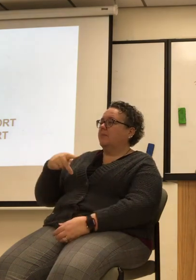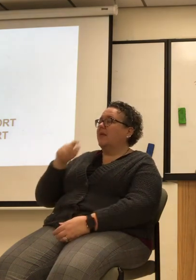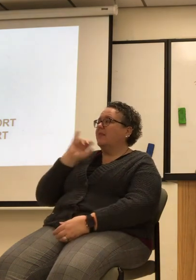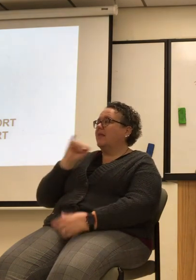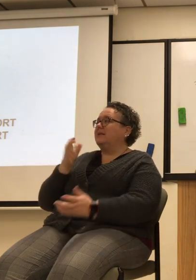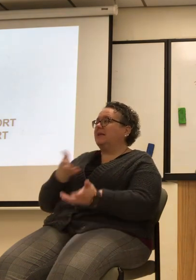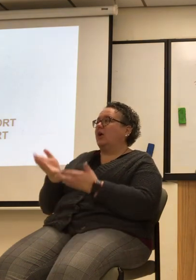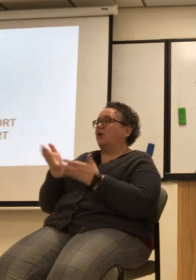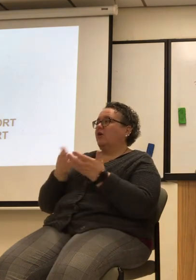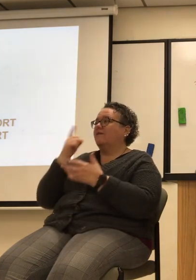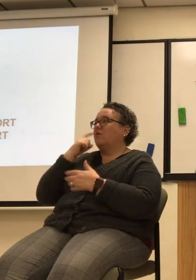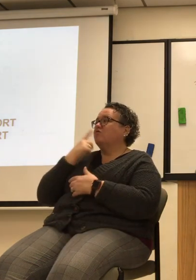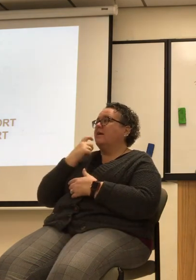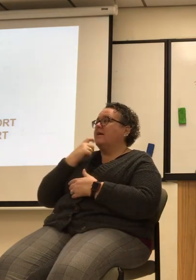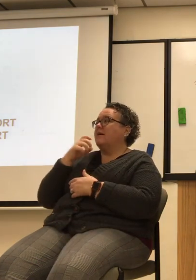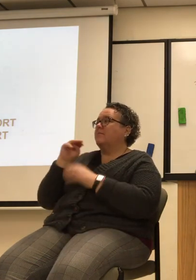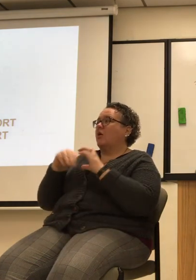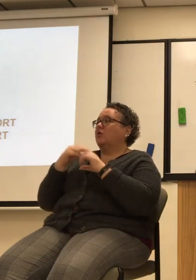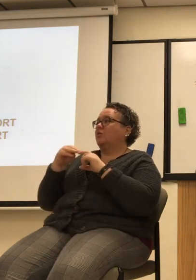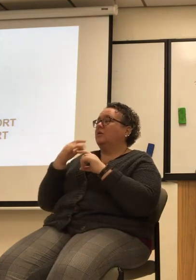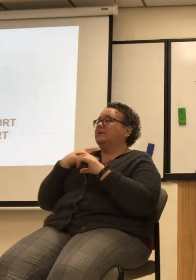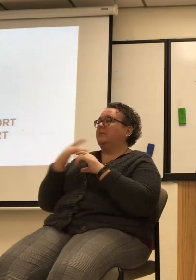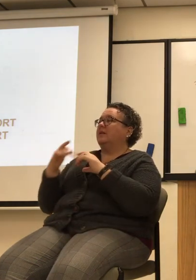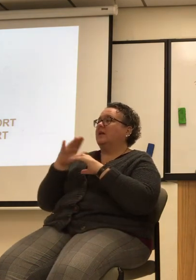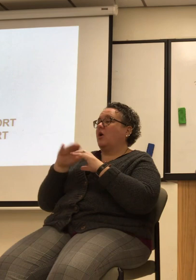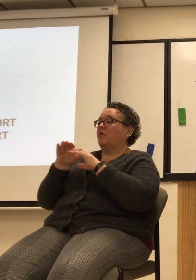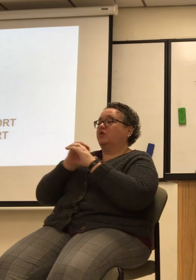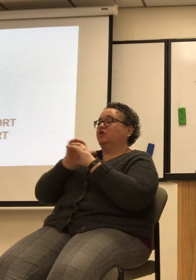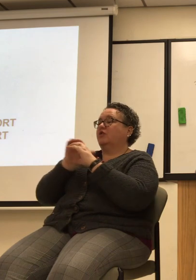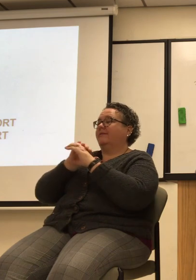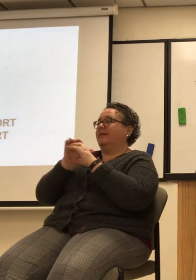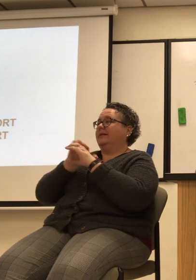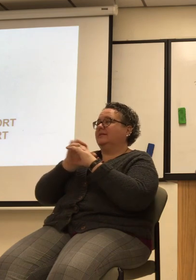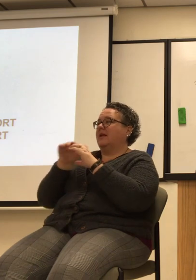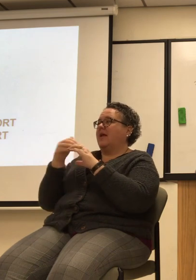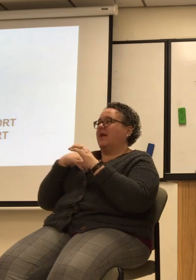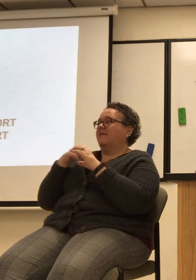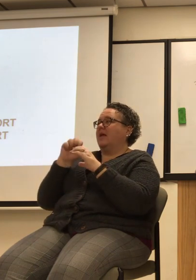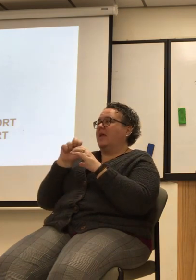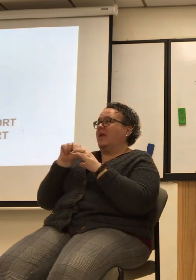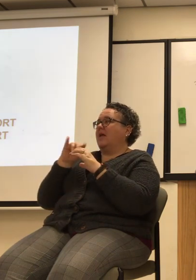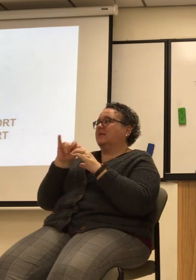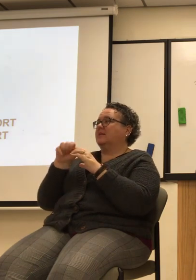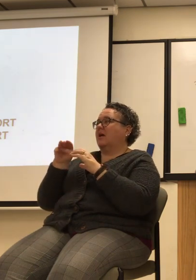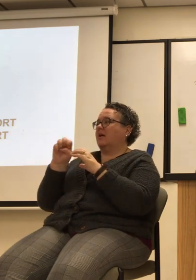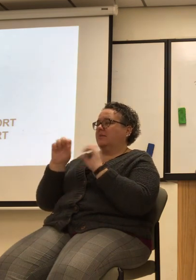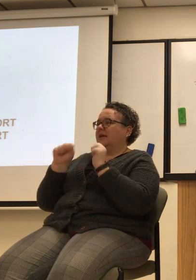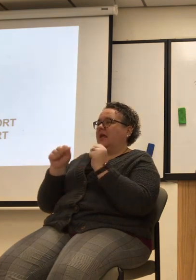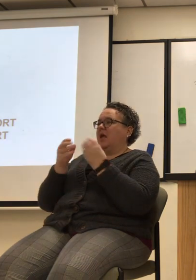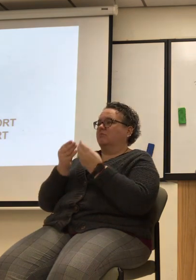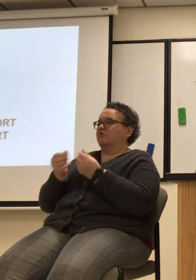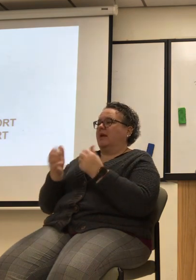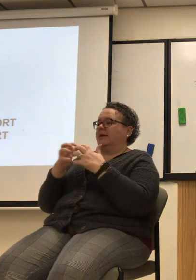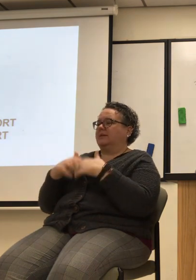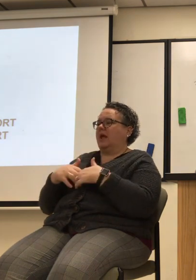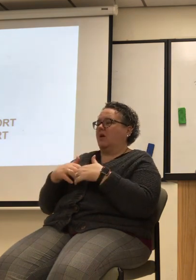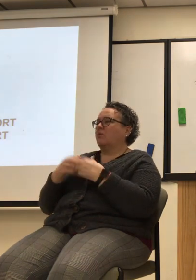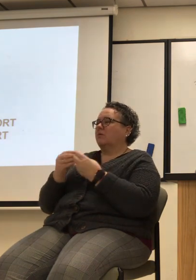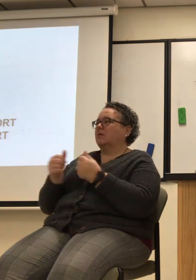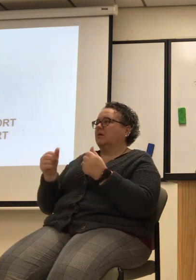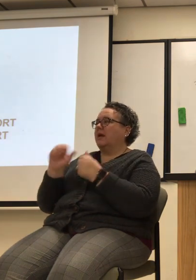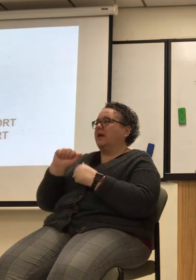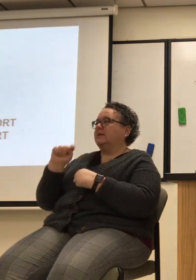And usually on the surface of these pumps, there's an enzyme that can break down ATP efficiently, and they're